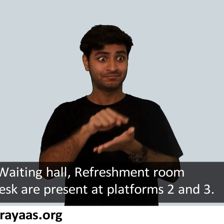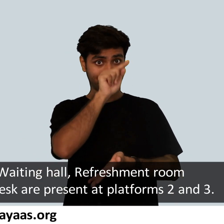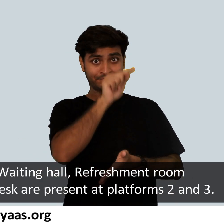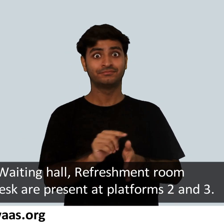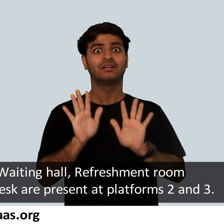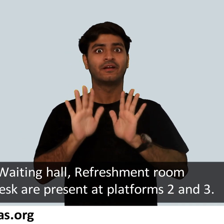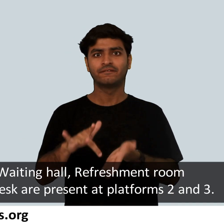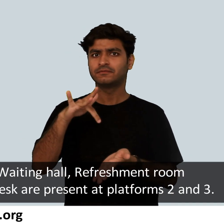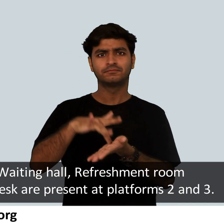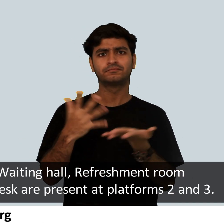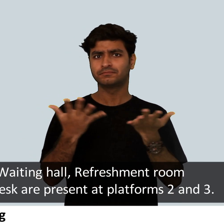3.